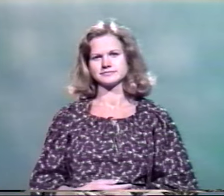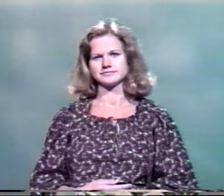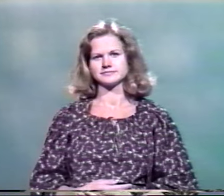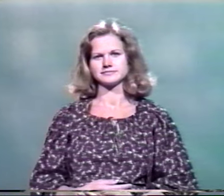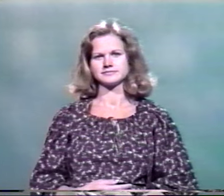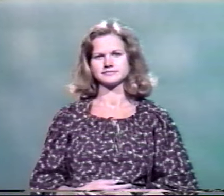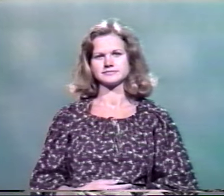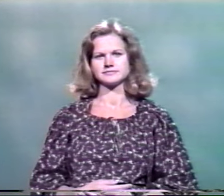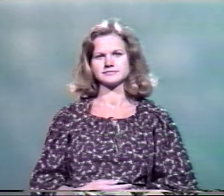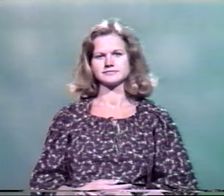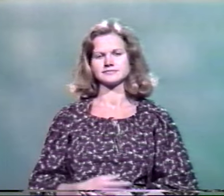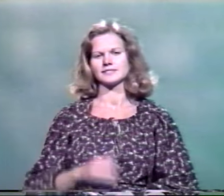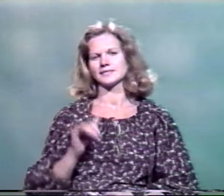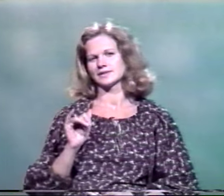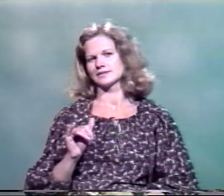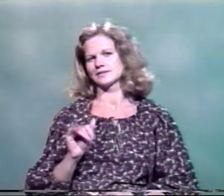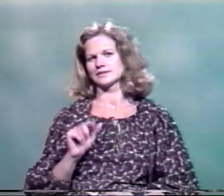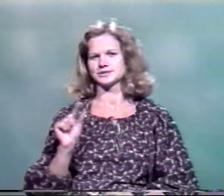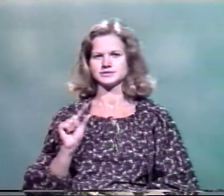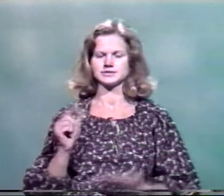Oh, Greg is here.